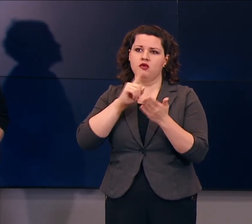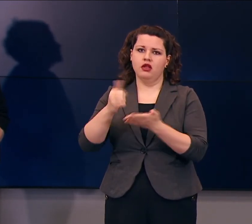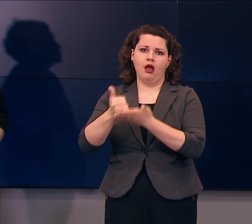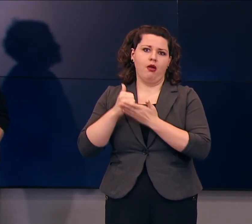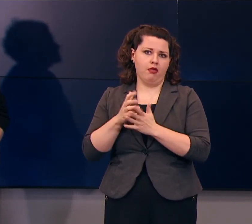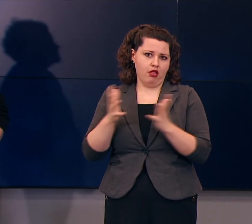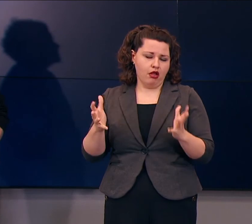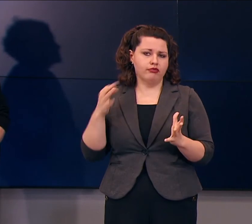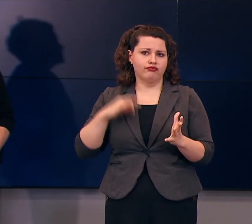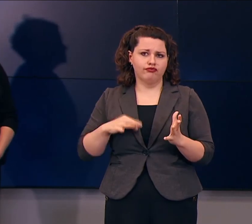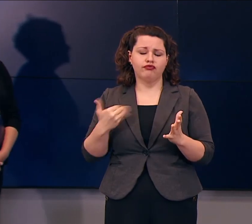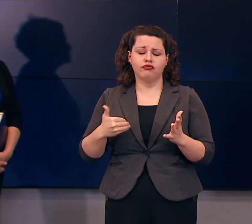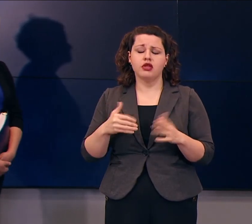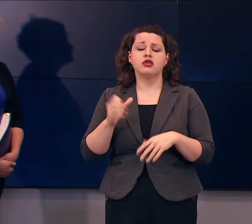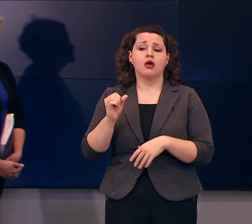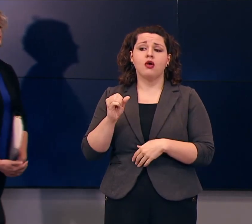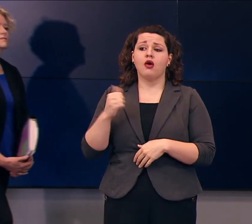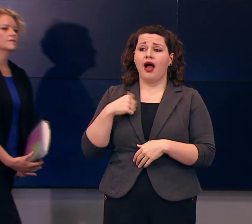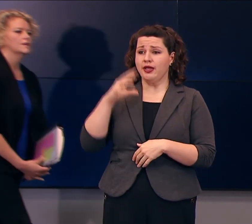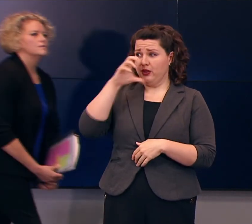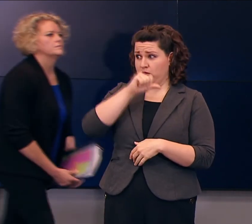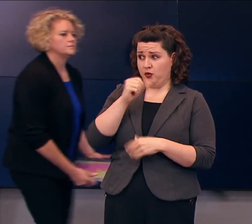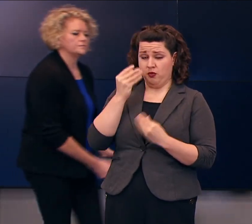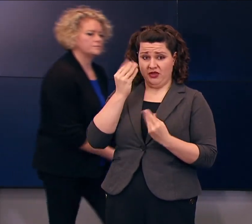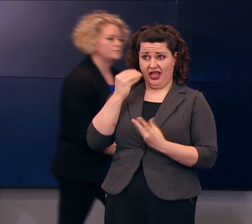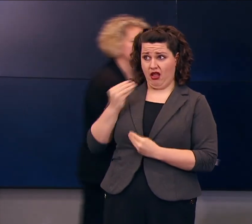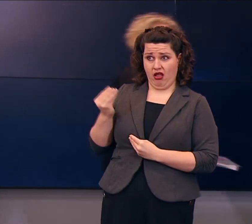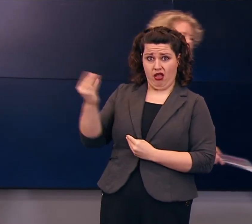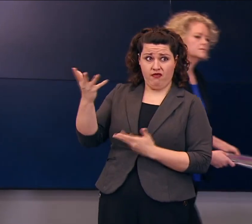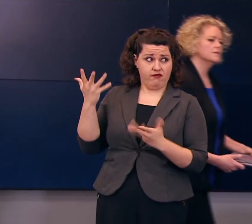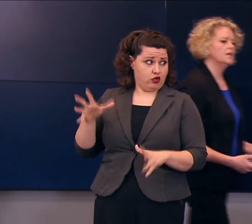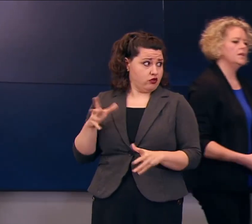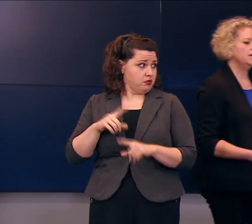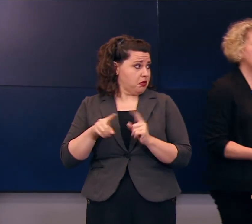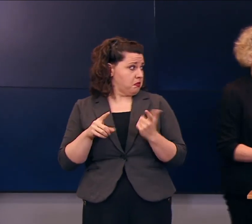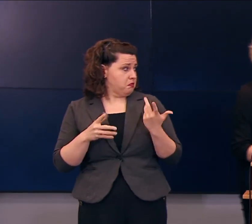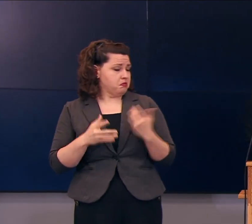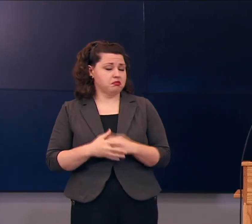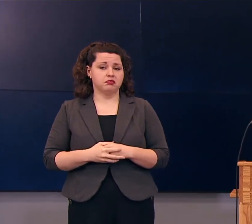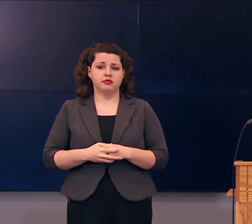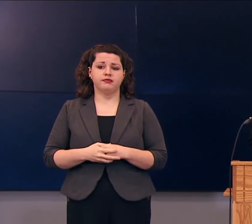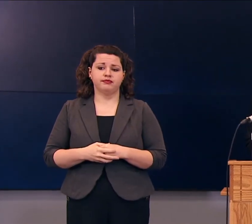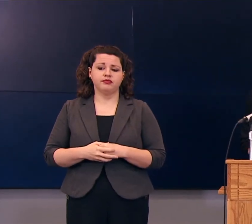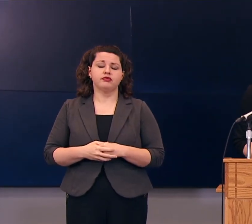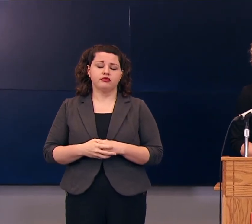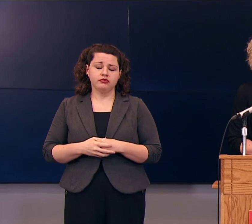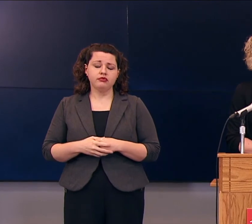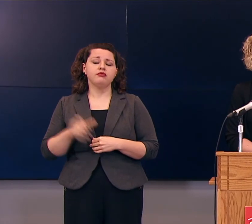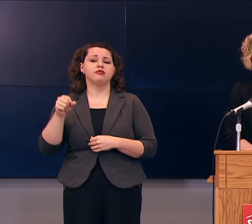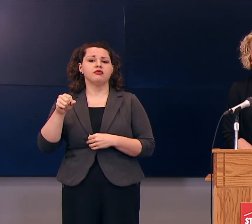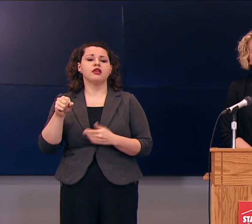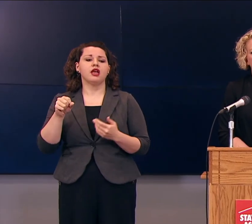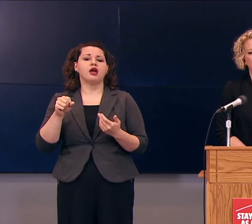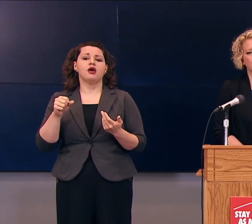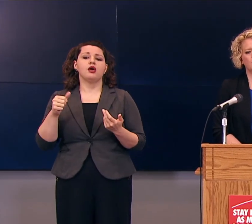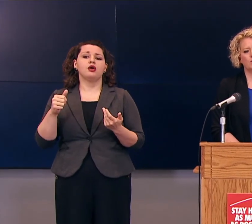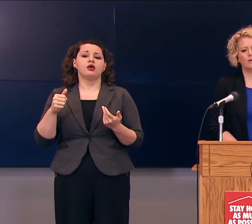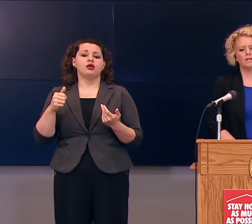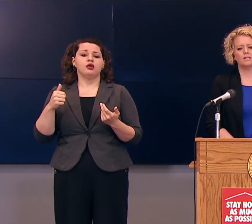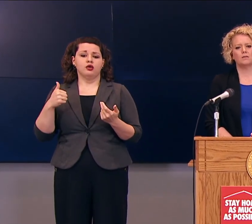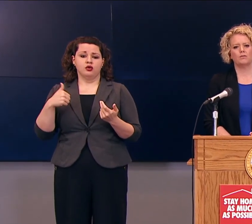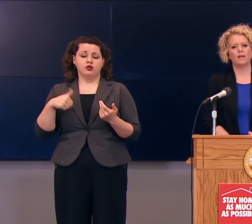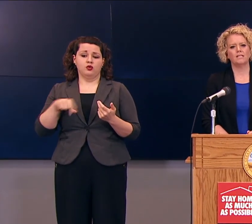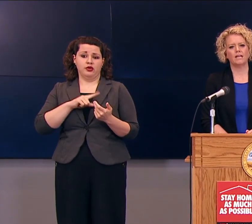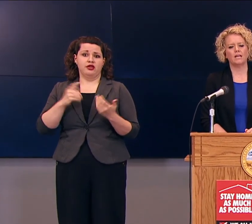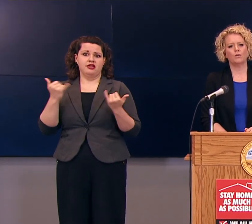helpful. So I assume we've provided the data for them, but Sarah, do you want to add to that? So Ryan, we are just getting